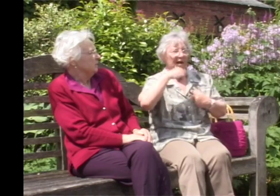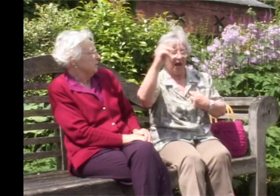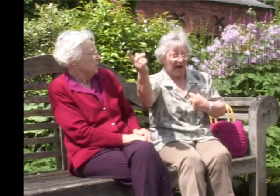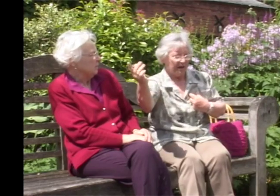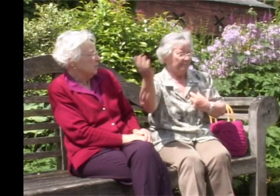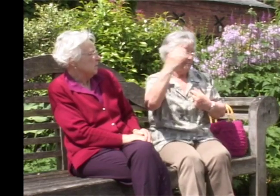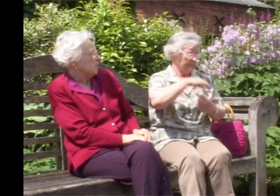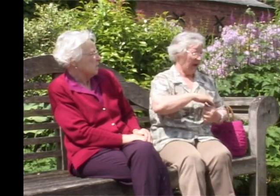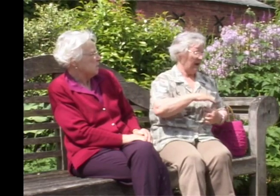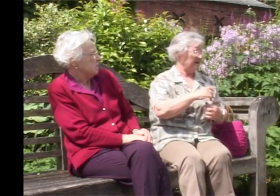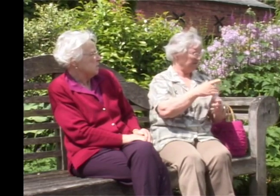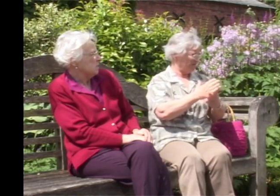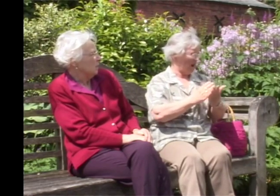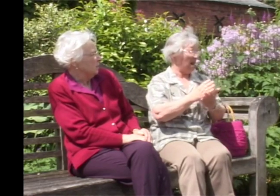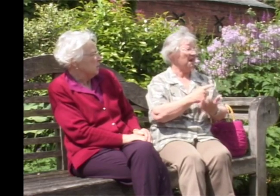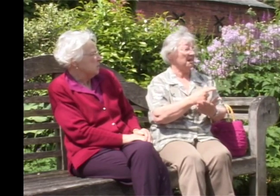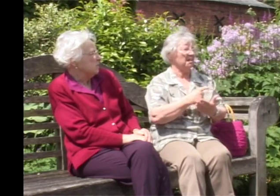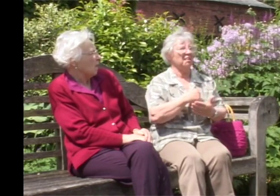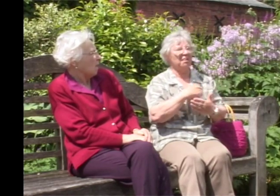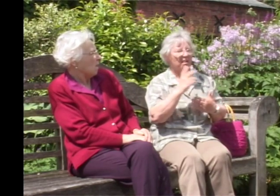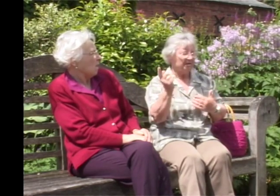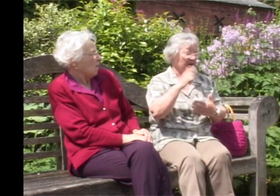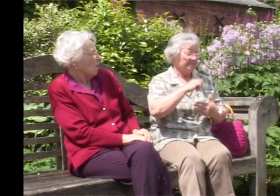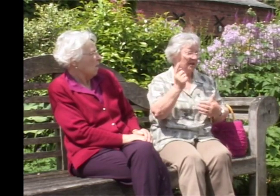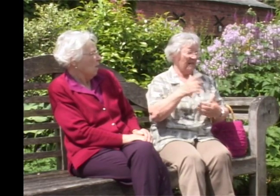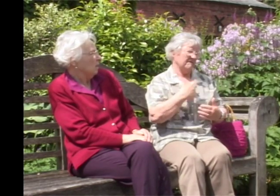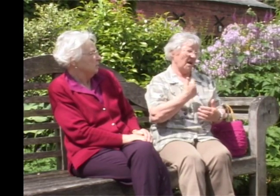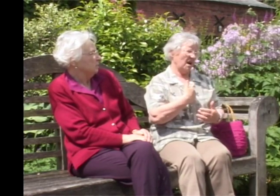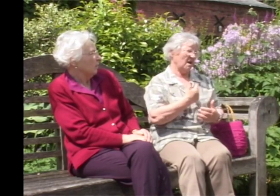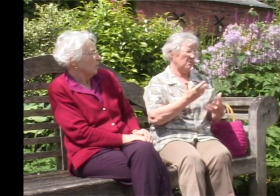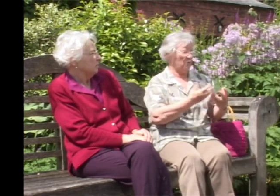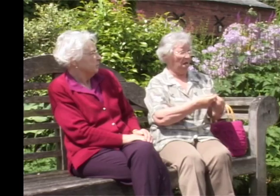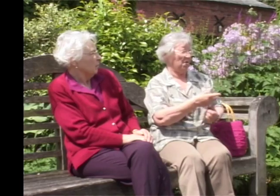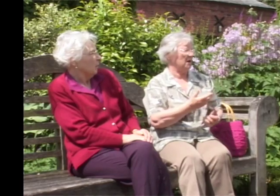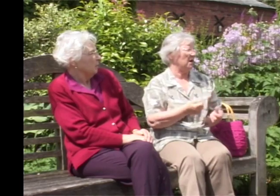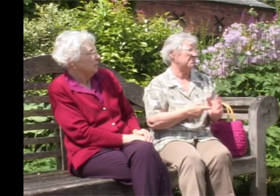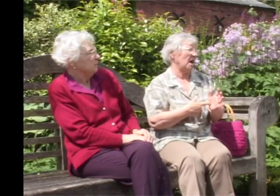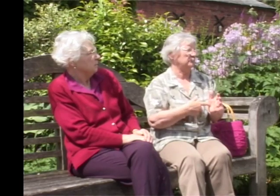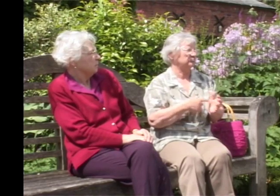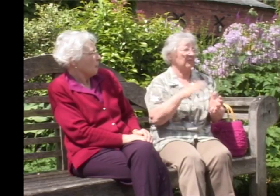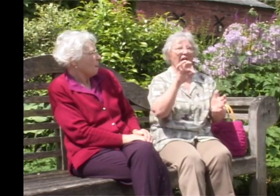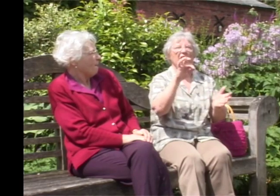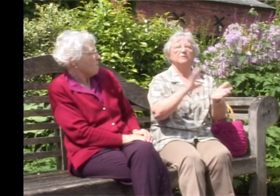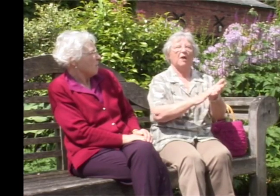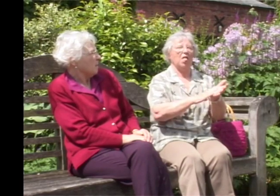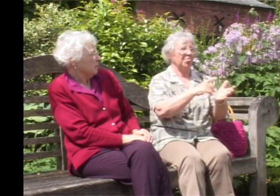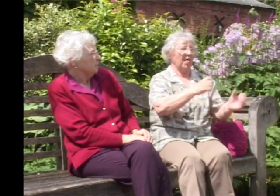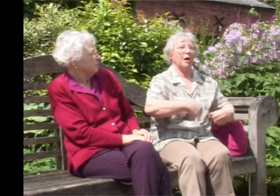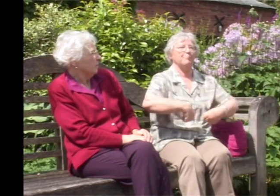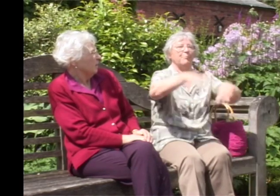sharing. I would go home for the holidays, and when I returned, the evacuees were still there. I would say they stayed with us for about